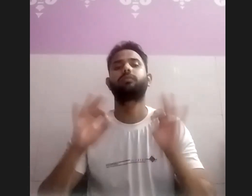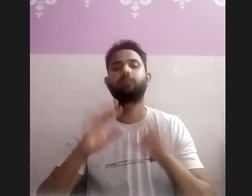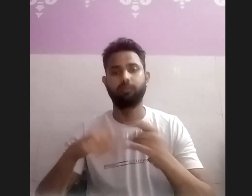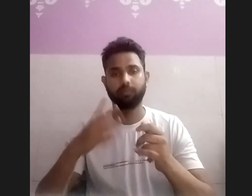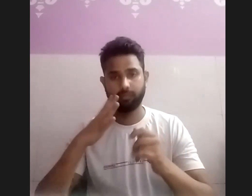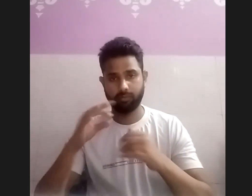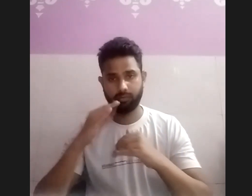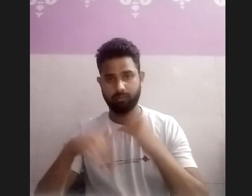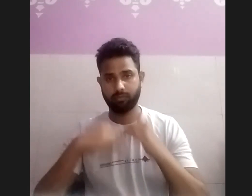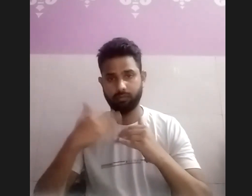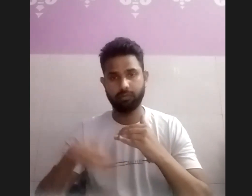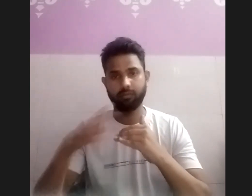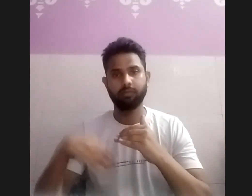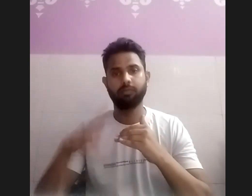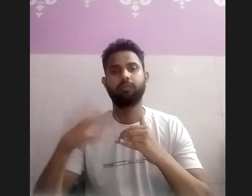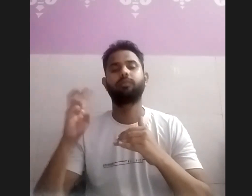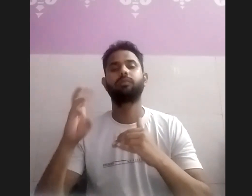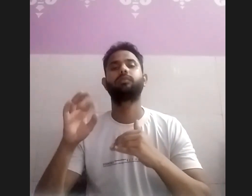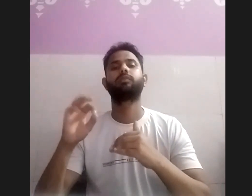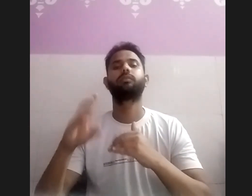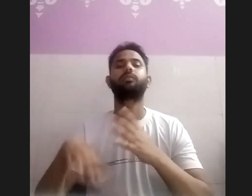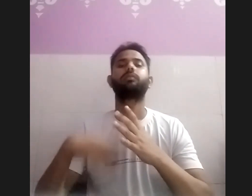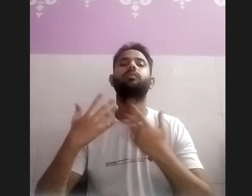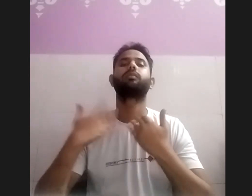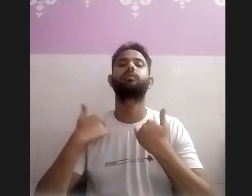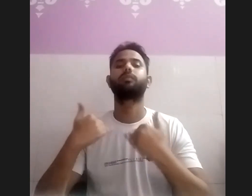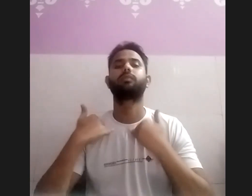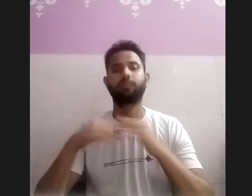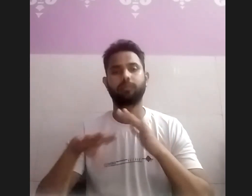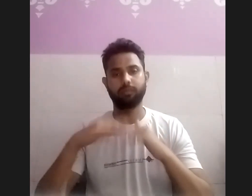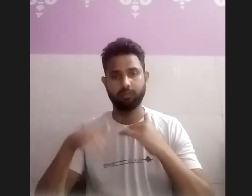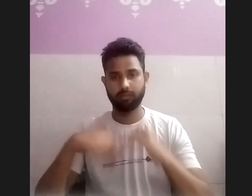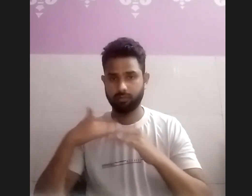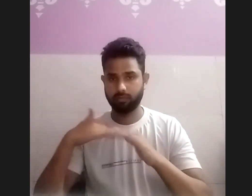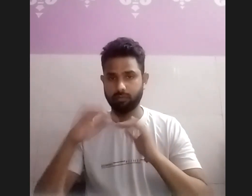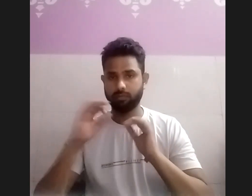we can discuss about it in the Q&A session. Sounds Also, good.